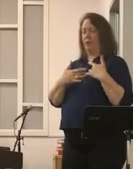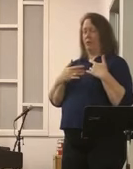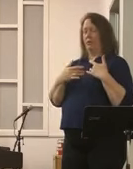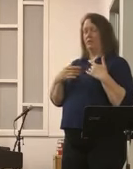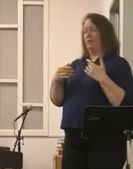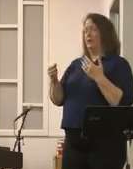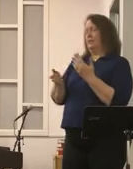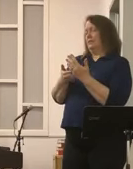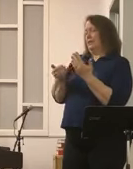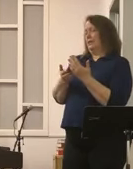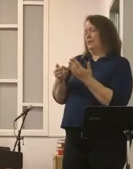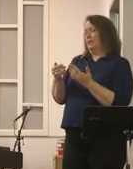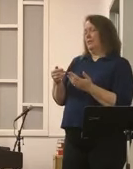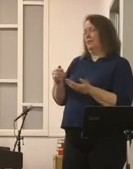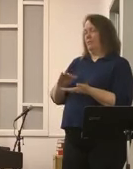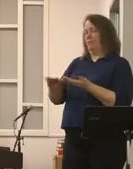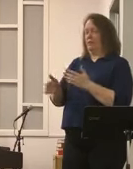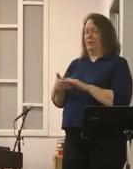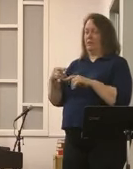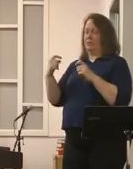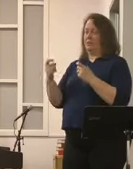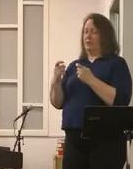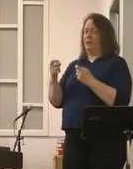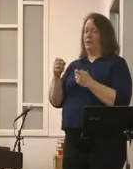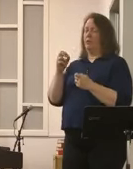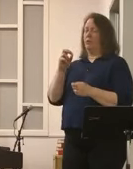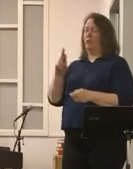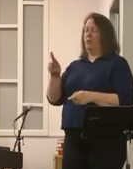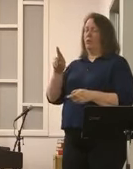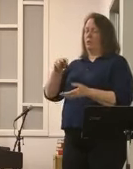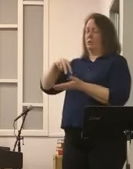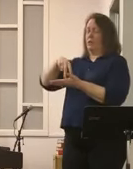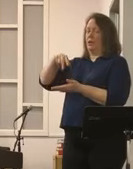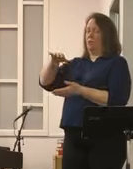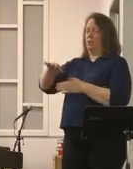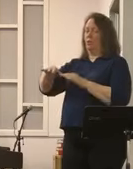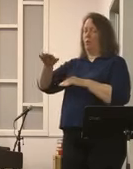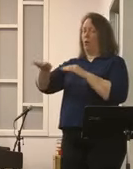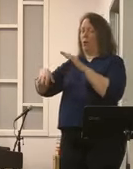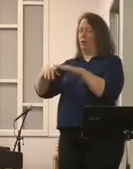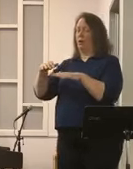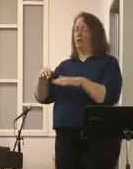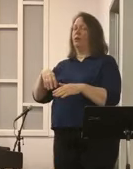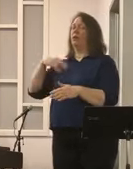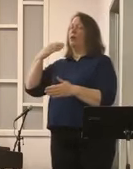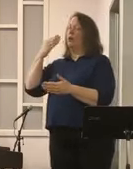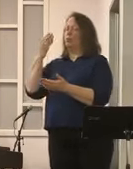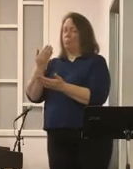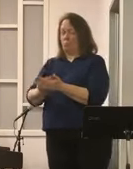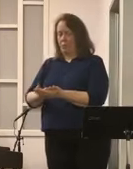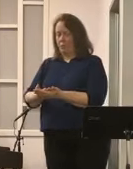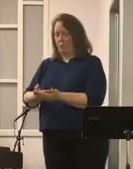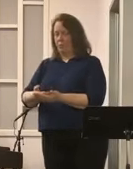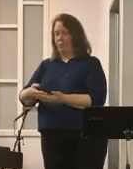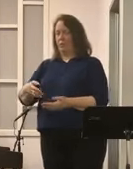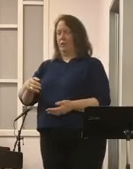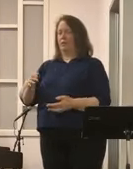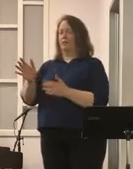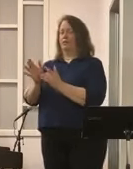walk? Verse 24 says, so I will prove to you that the Son of Man has the authority on earth to forgive